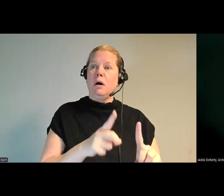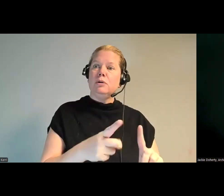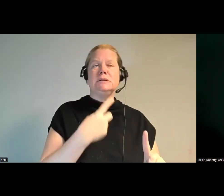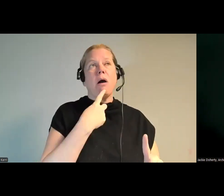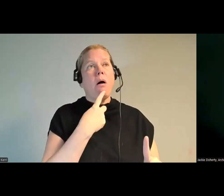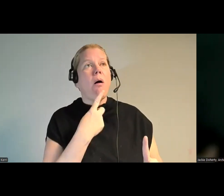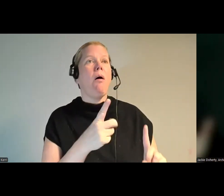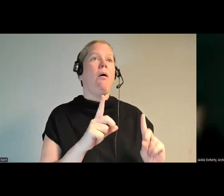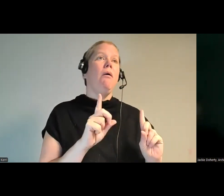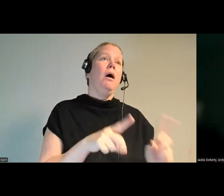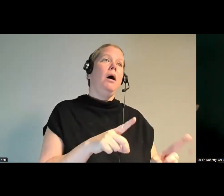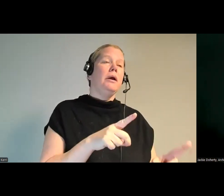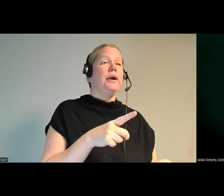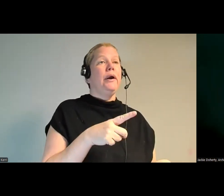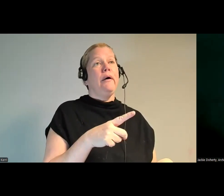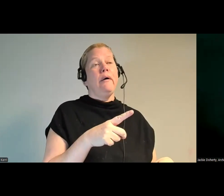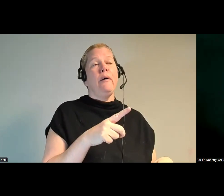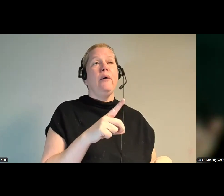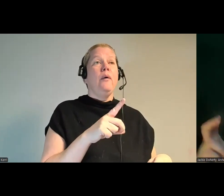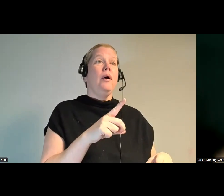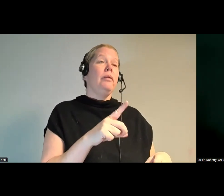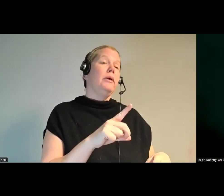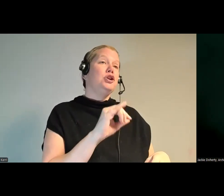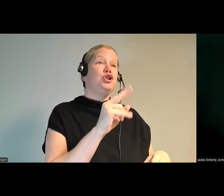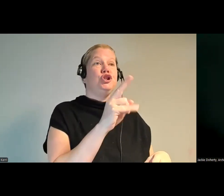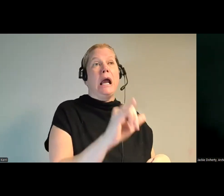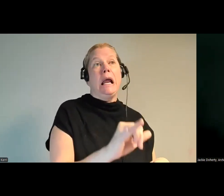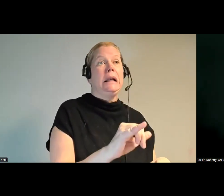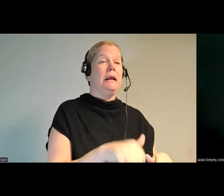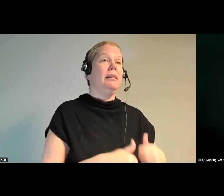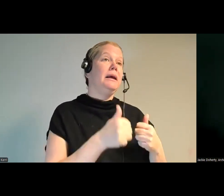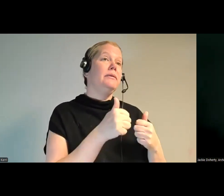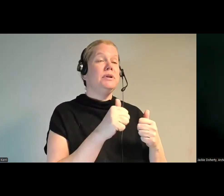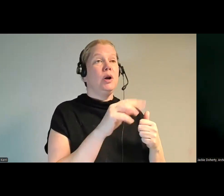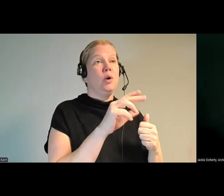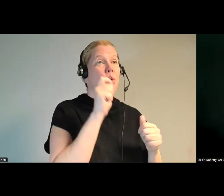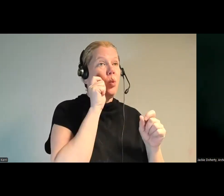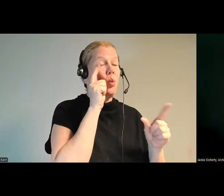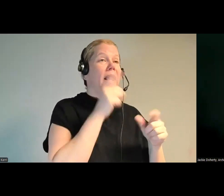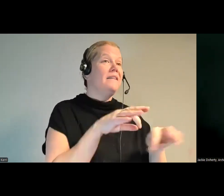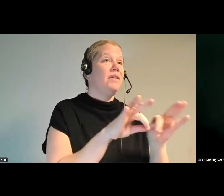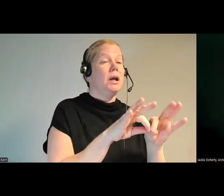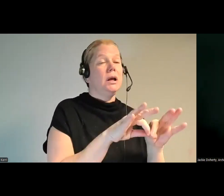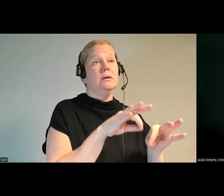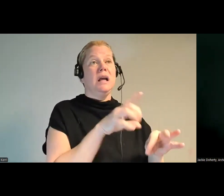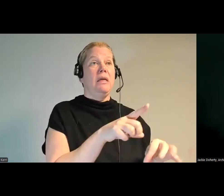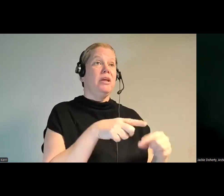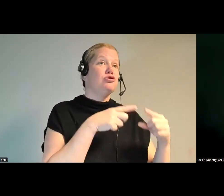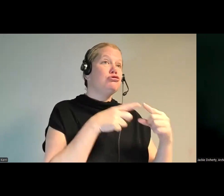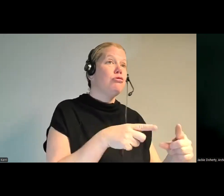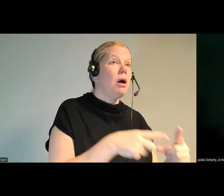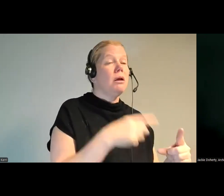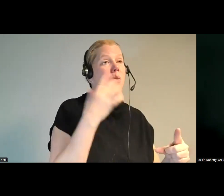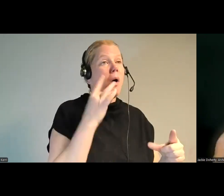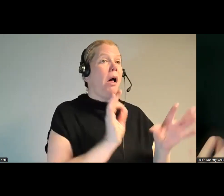story about a family living in Wakefield or living in Brighton or whatever the struggles that they're having.